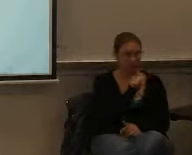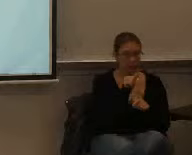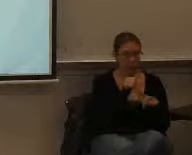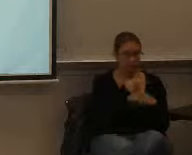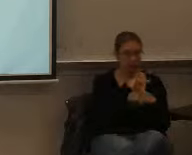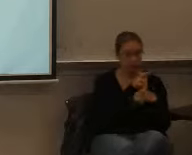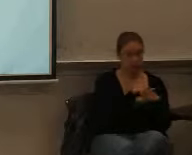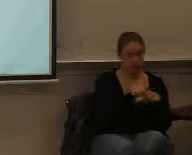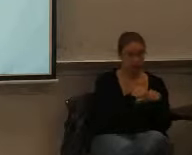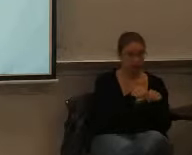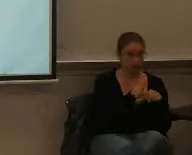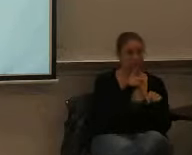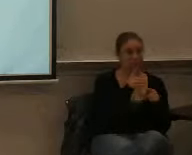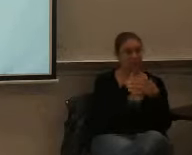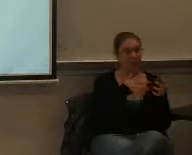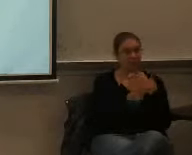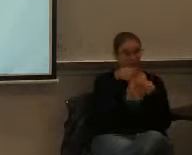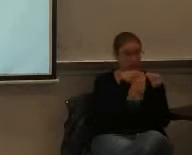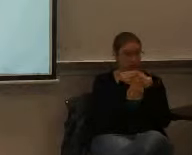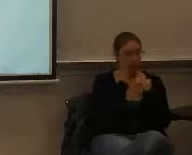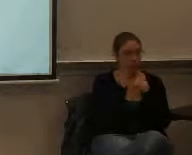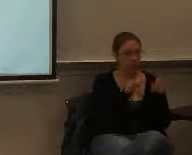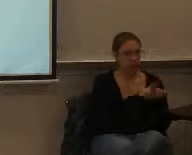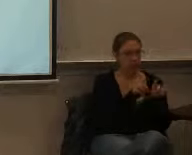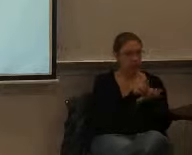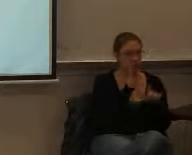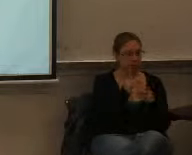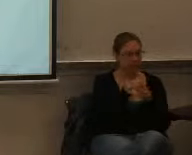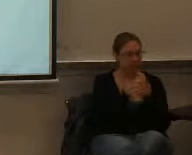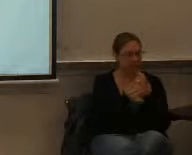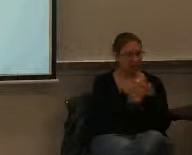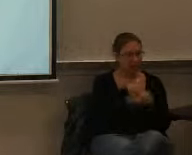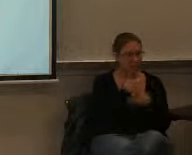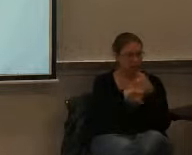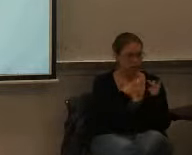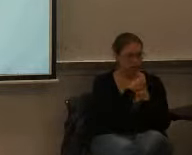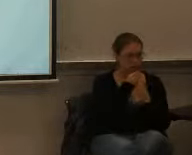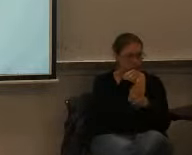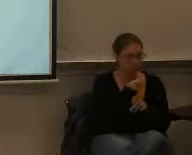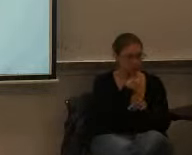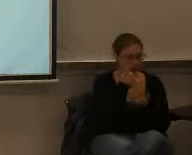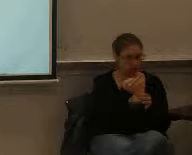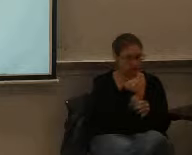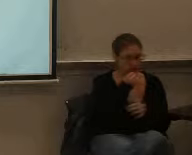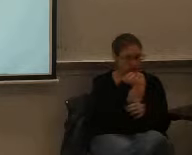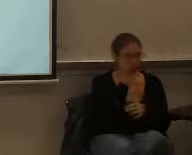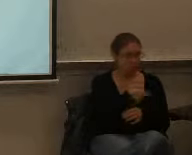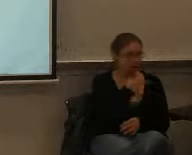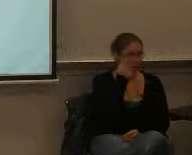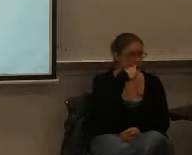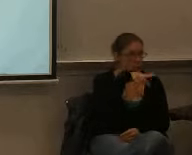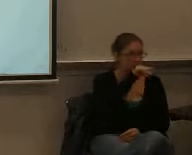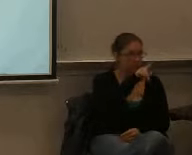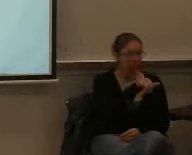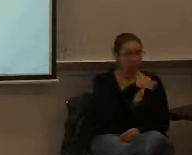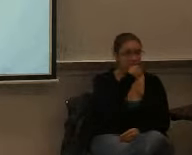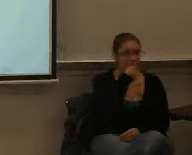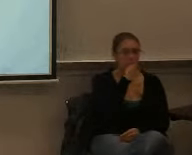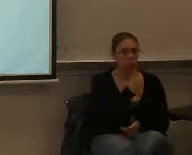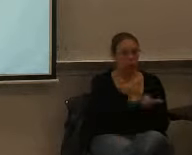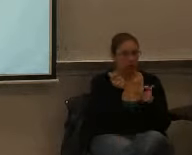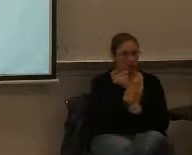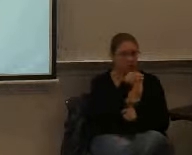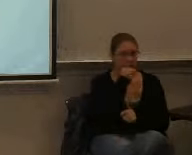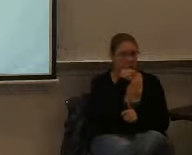here, is filter feeding, it will also be selective in what food it eats. It'll eat higher quality food, it'll eat bigger